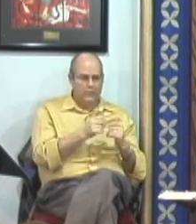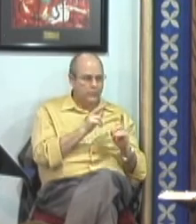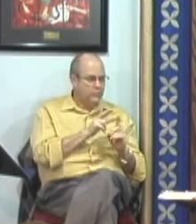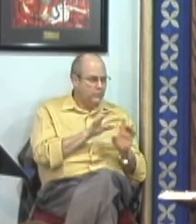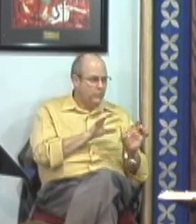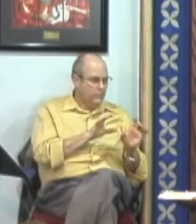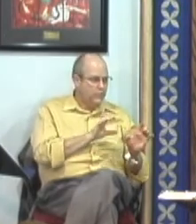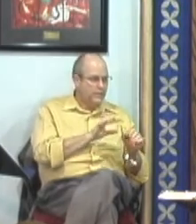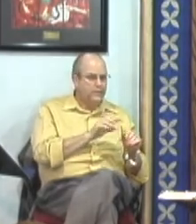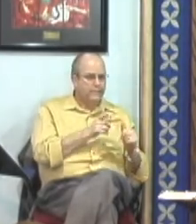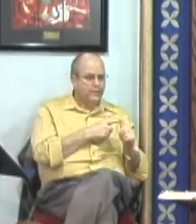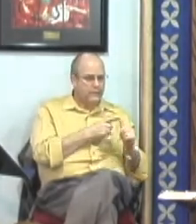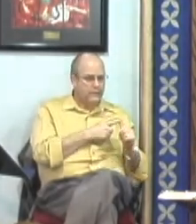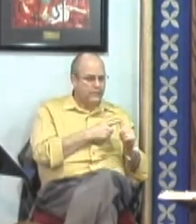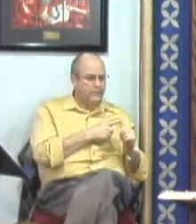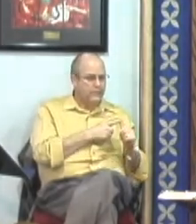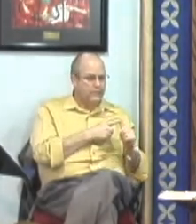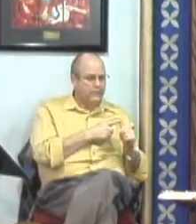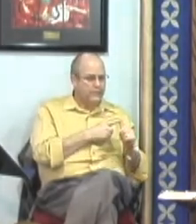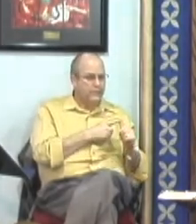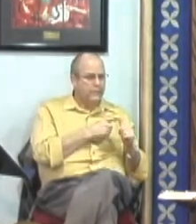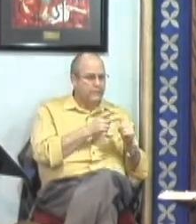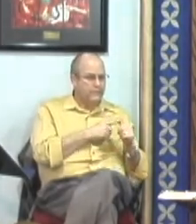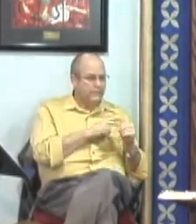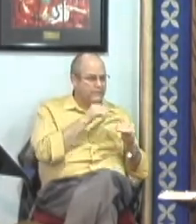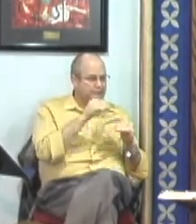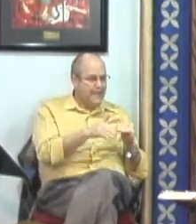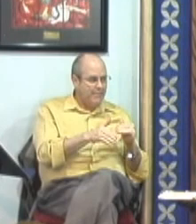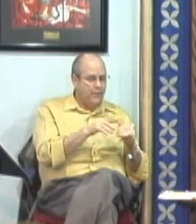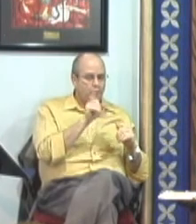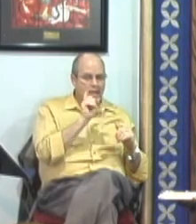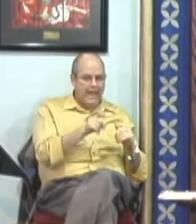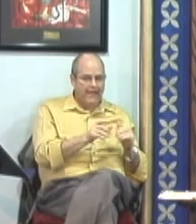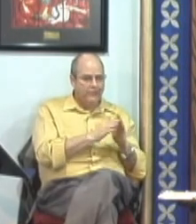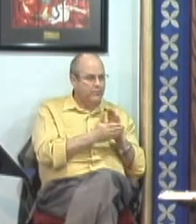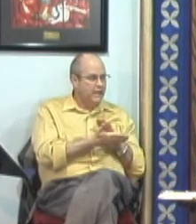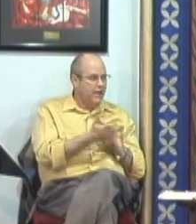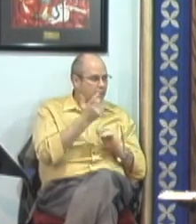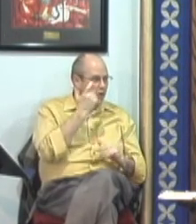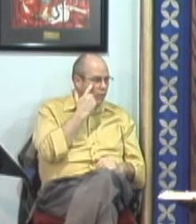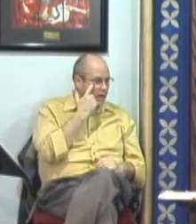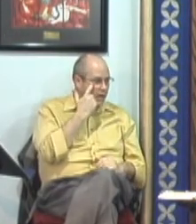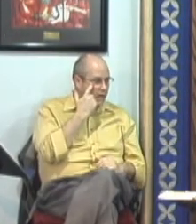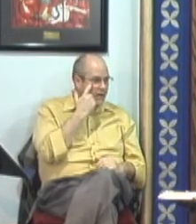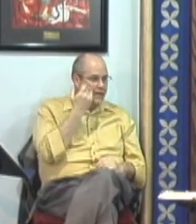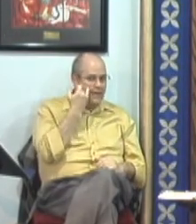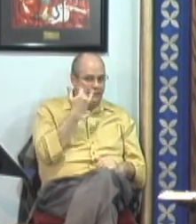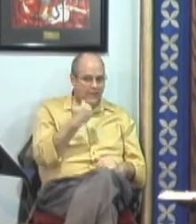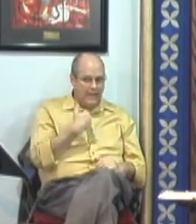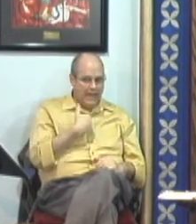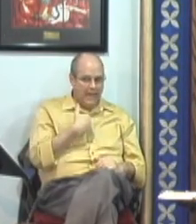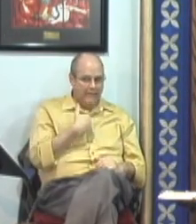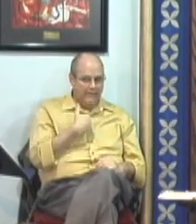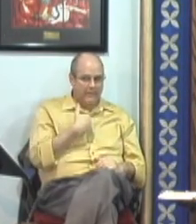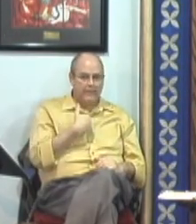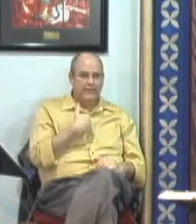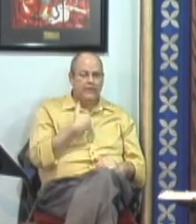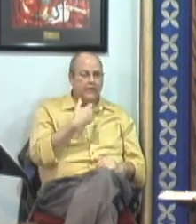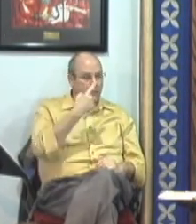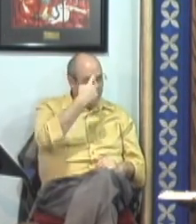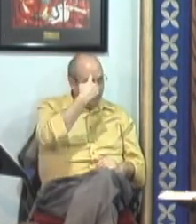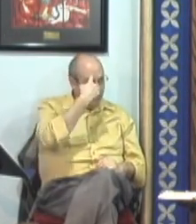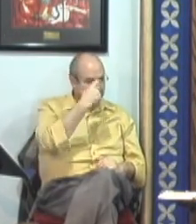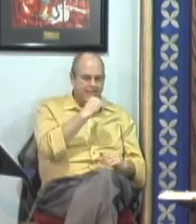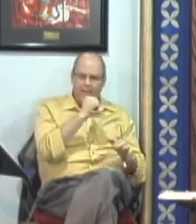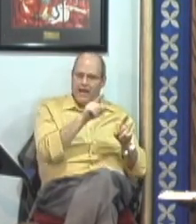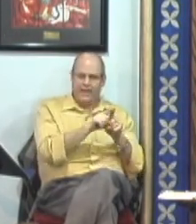the first step is pretty obvious. The first step is we must become aware if we have ungodly thinking.